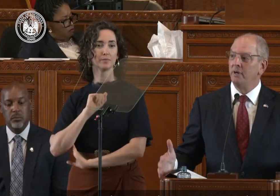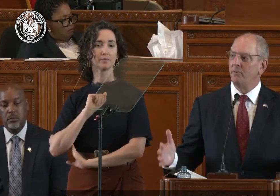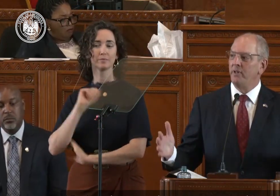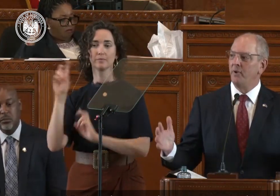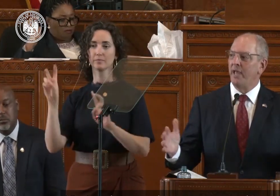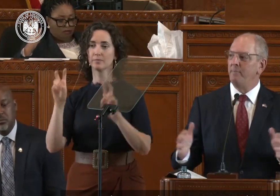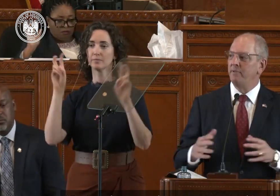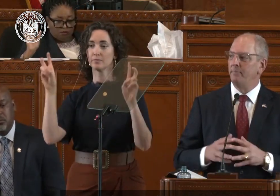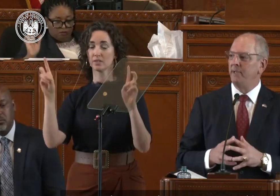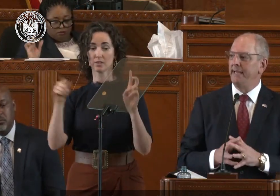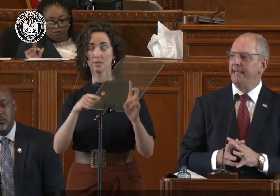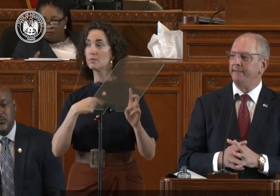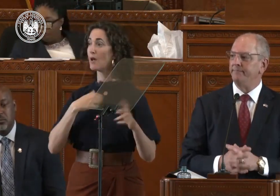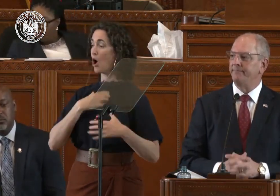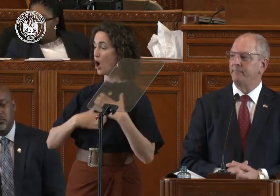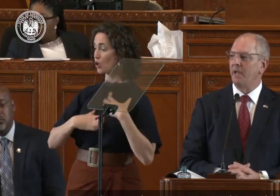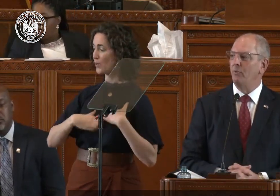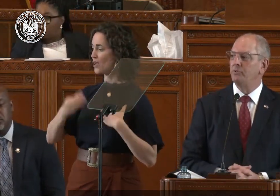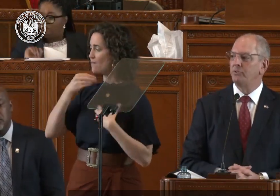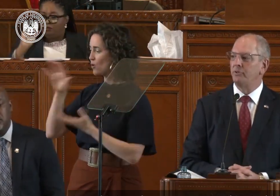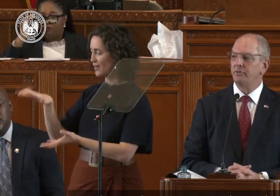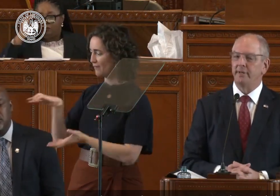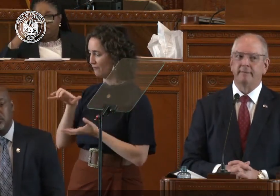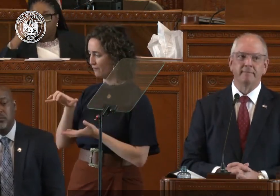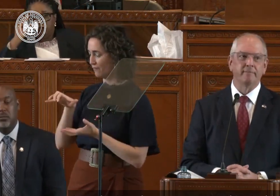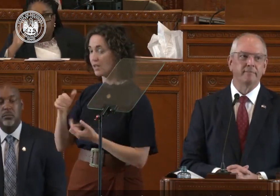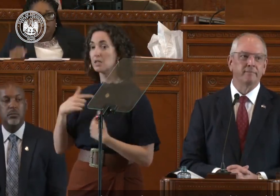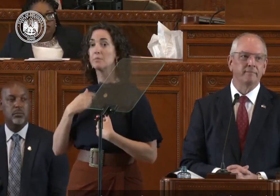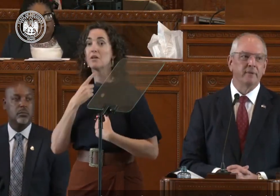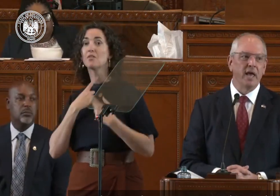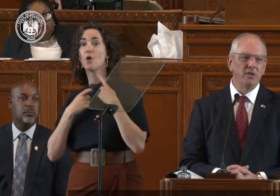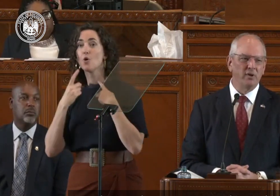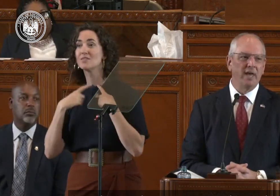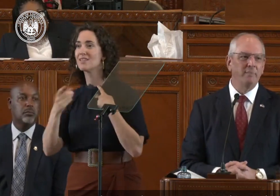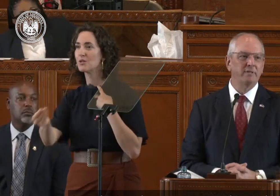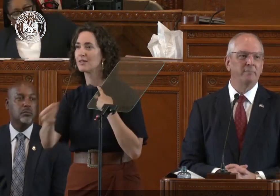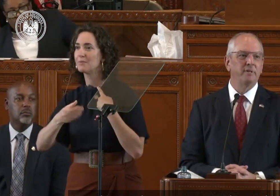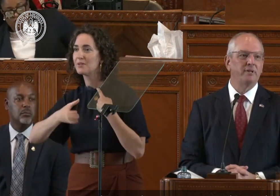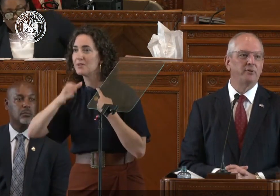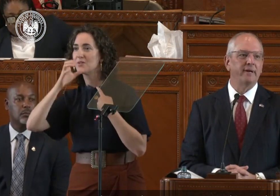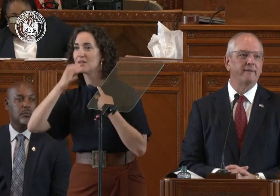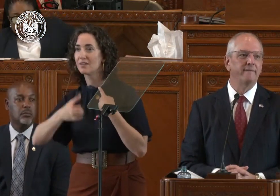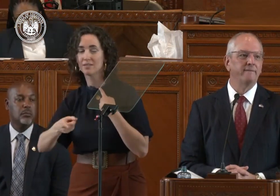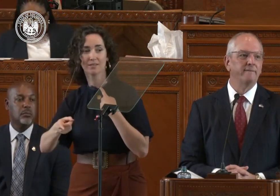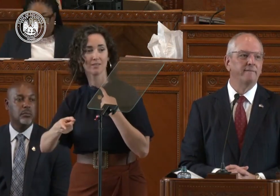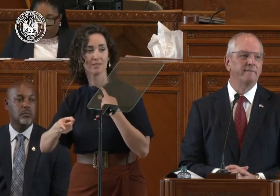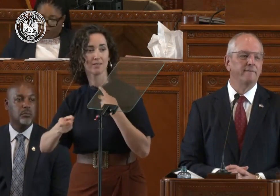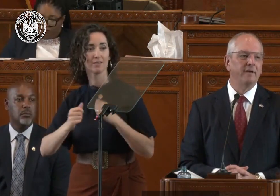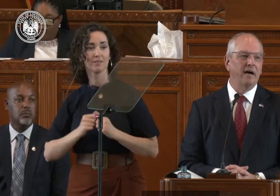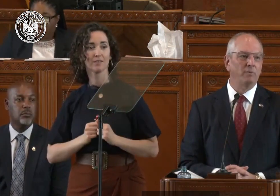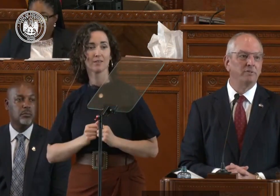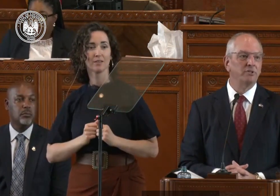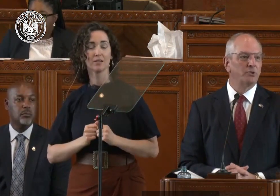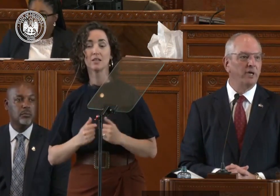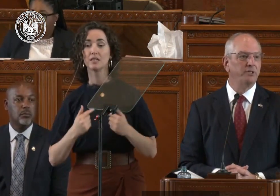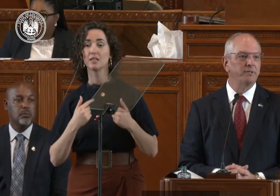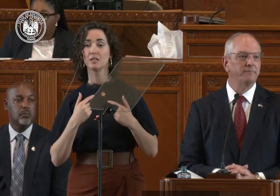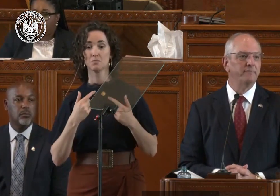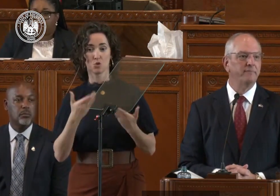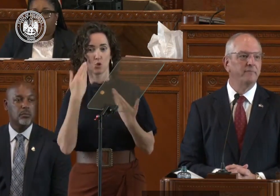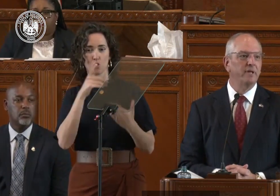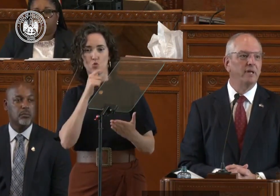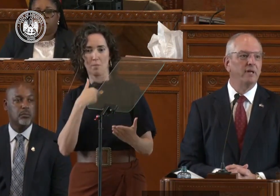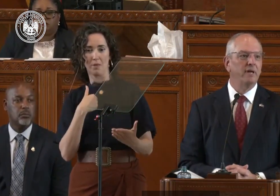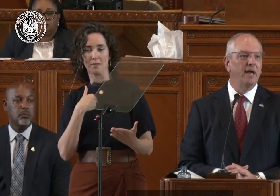For I was hungry, and you gave me something to eat. I was thirsty, and you gave me something to drink. I was a